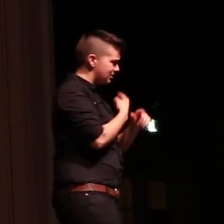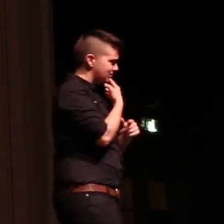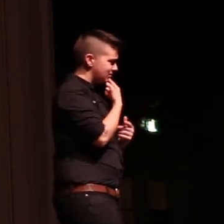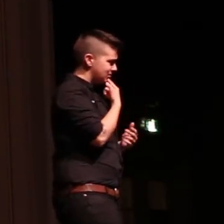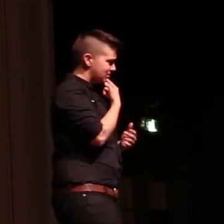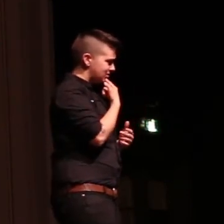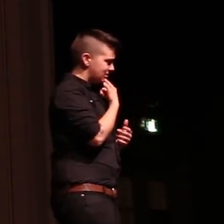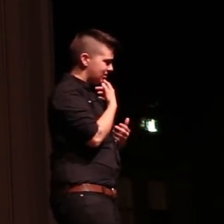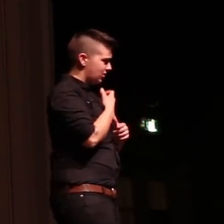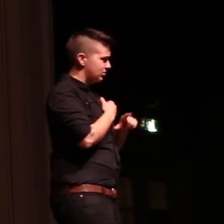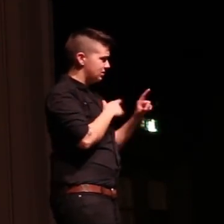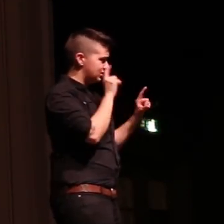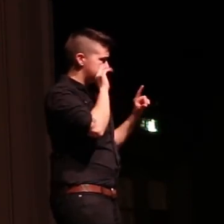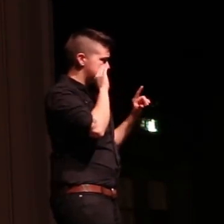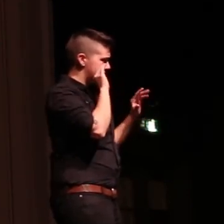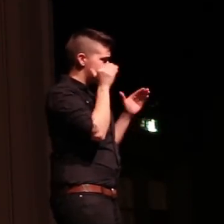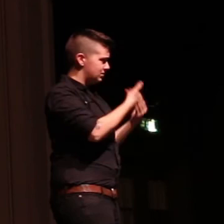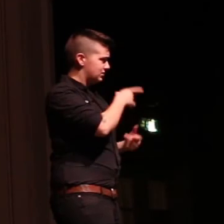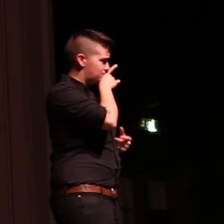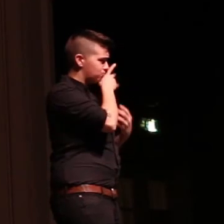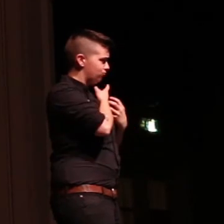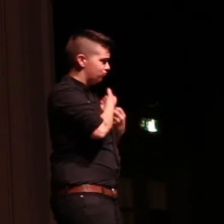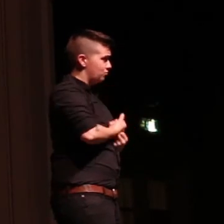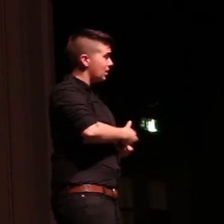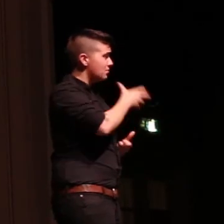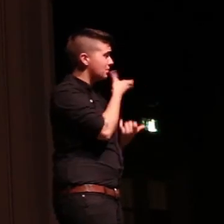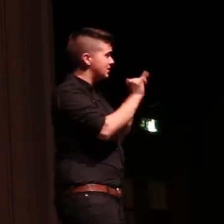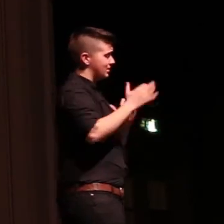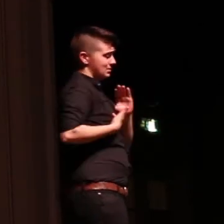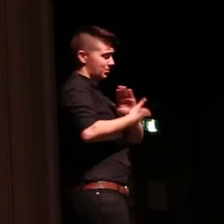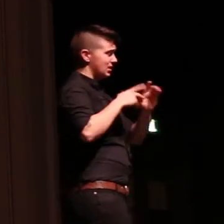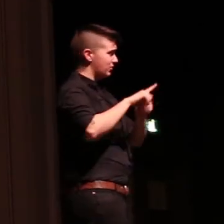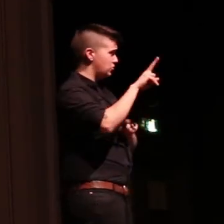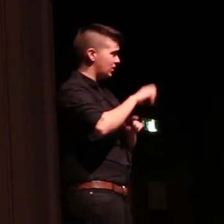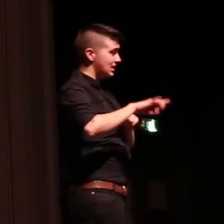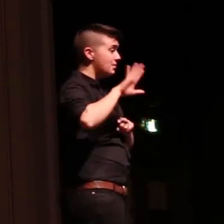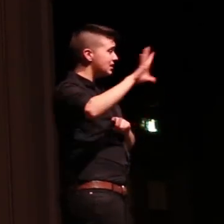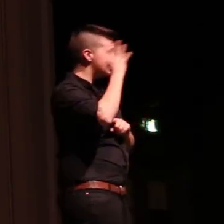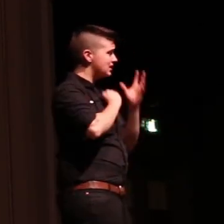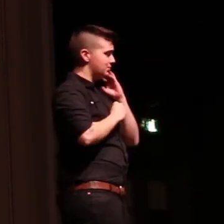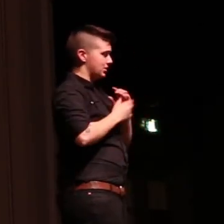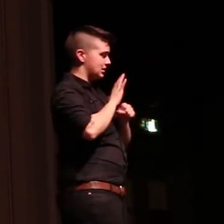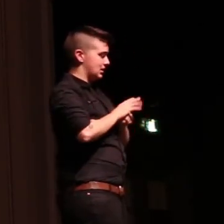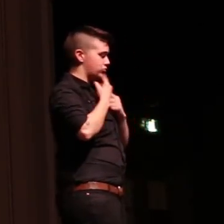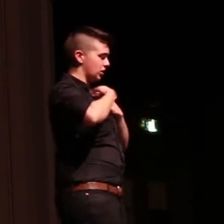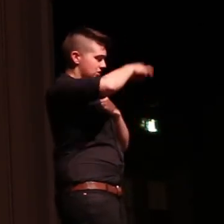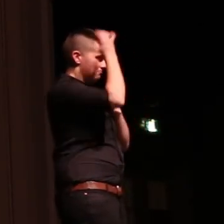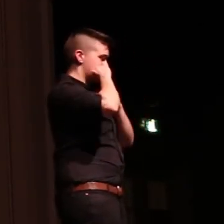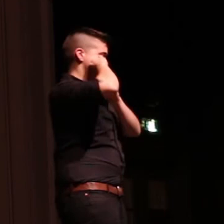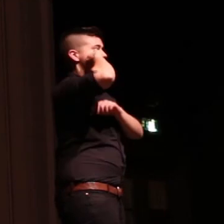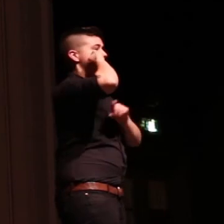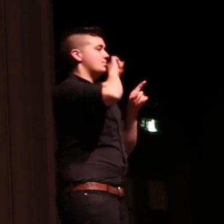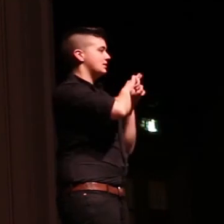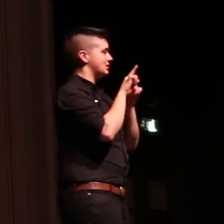an Obama bumper sticker from 2008. Oppression is the noose around his neck, but it is also the tie he wears to